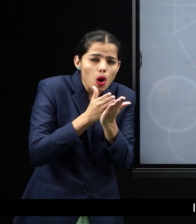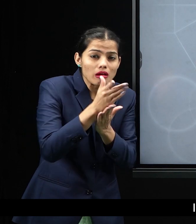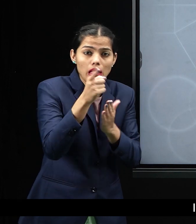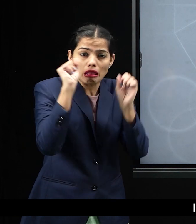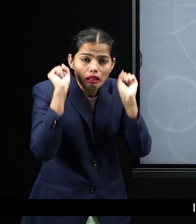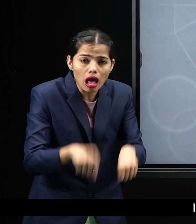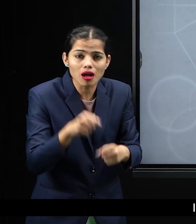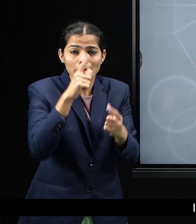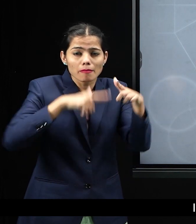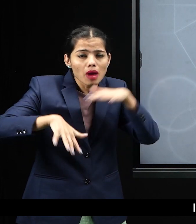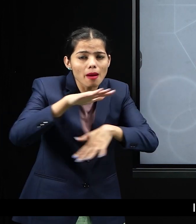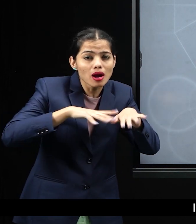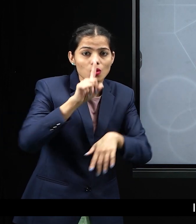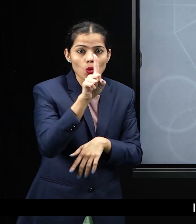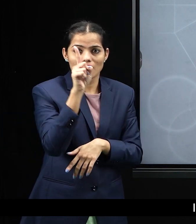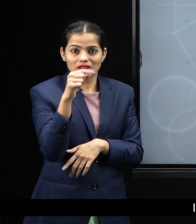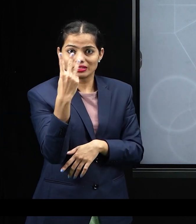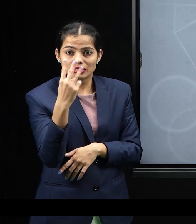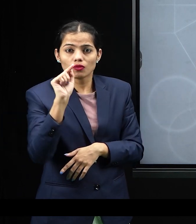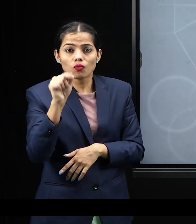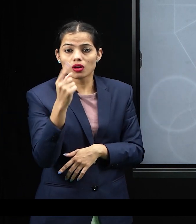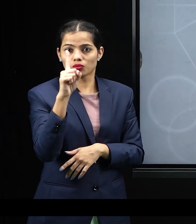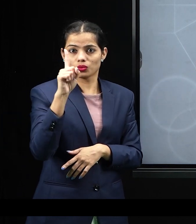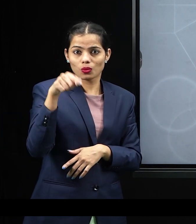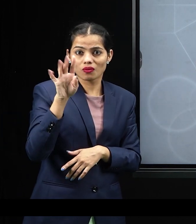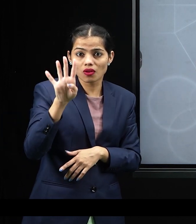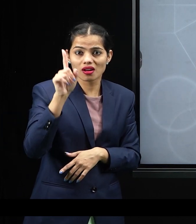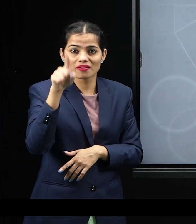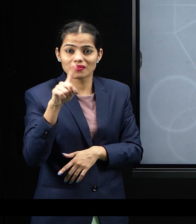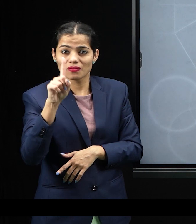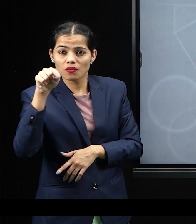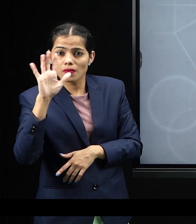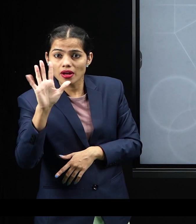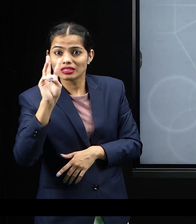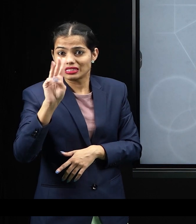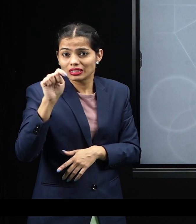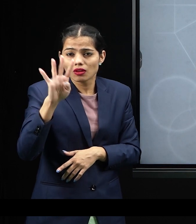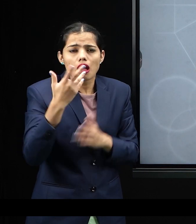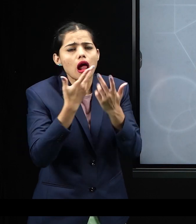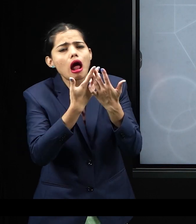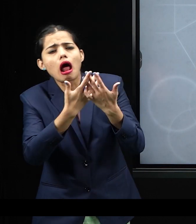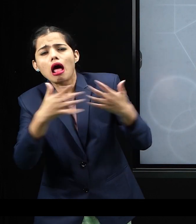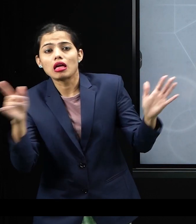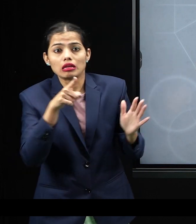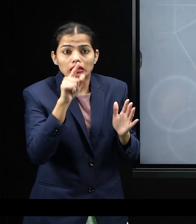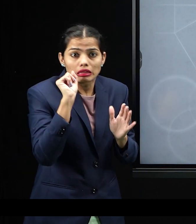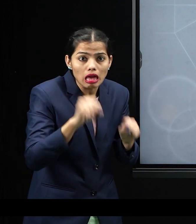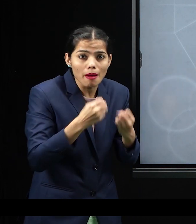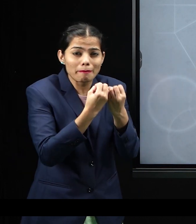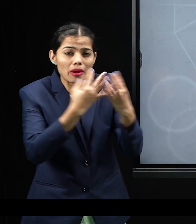way, you can plot 1 by 3, 1 by 4, 1 by 5, 3 by 4, etc. You